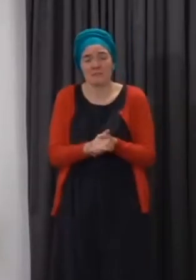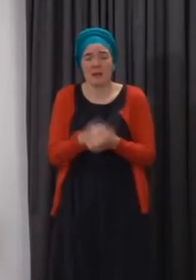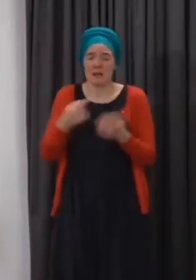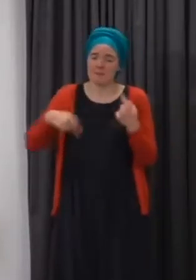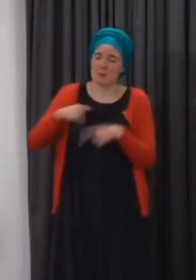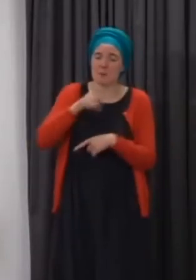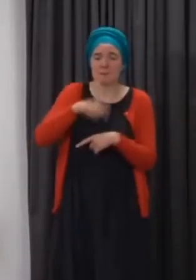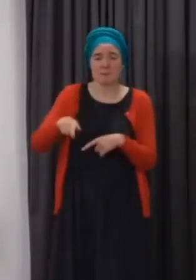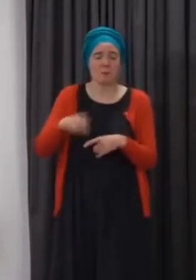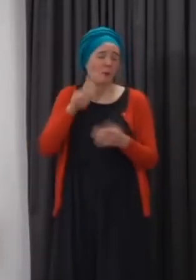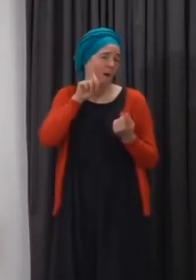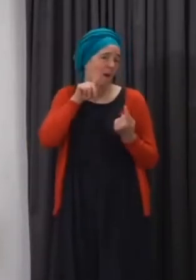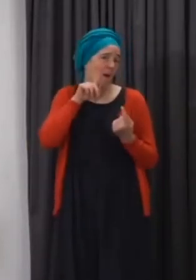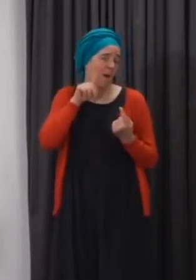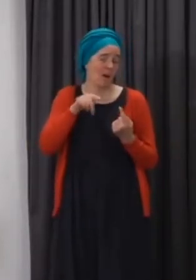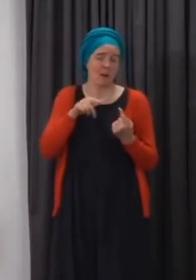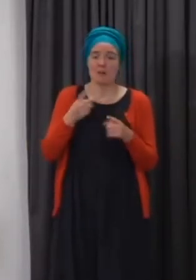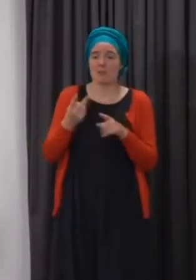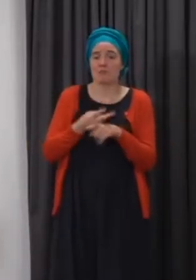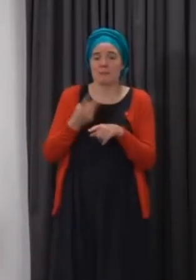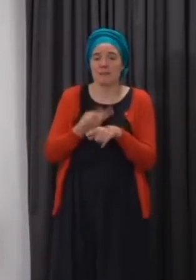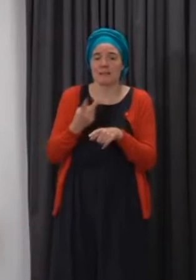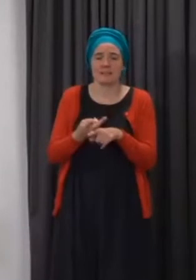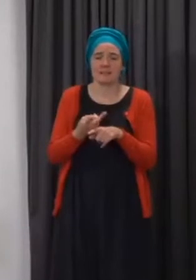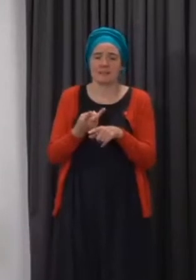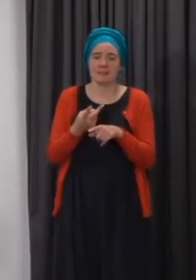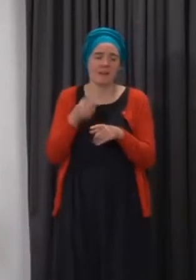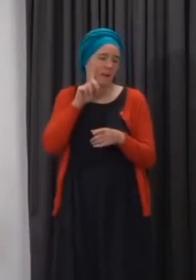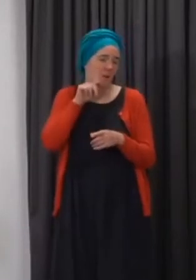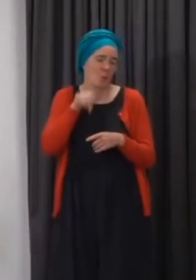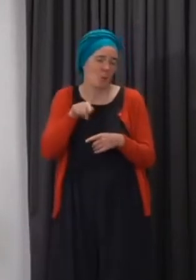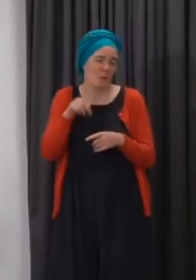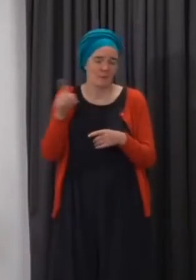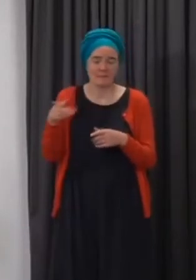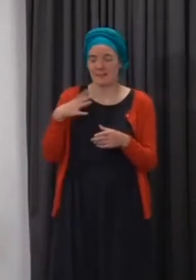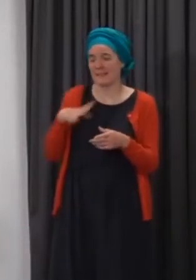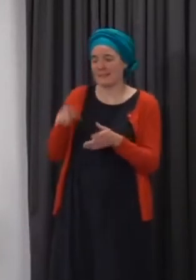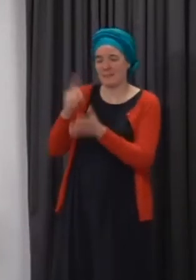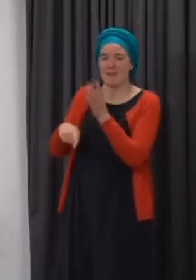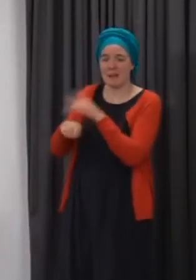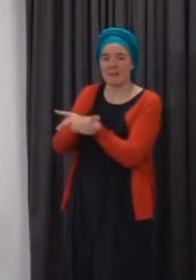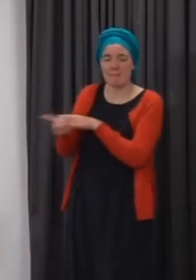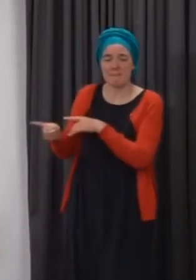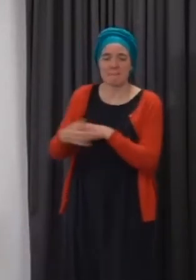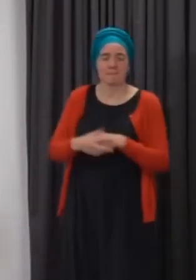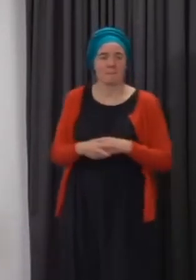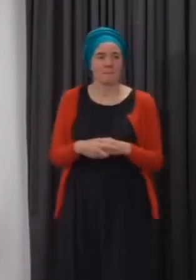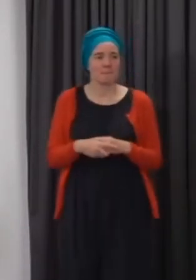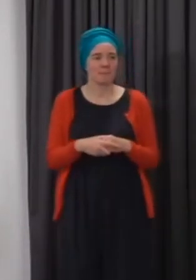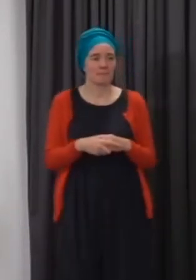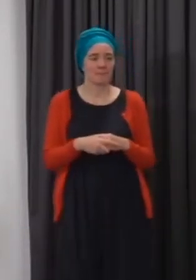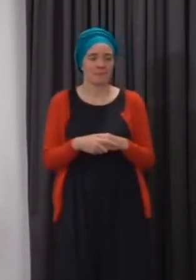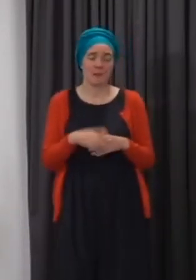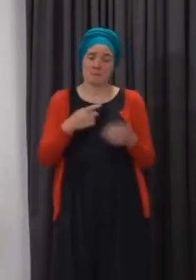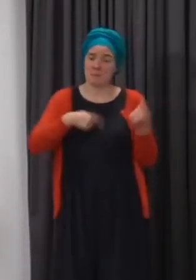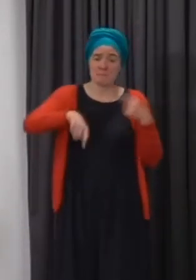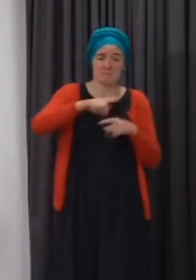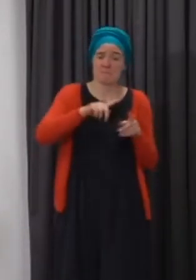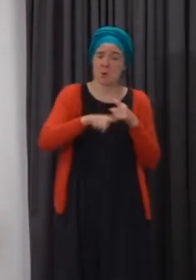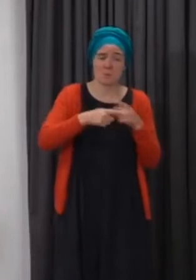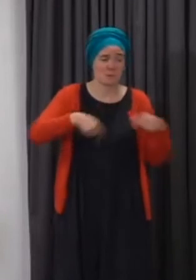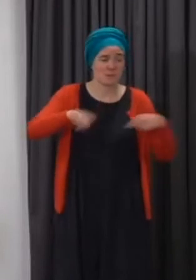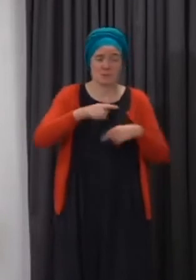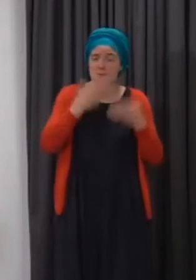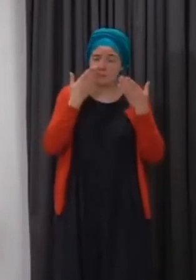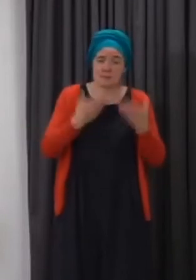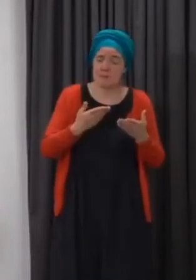So at this stage, I would simply wish to thank the Welsh population, because generally people have been very compliant with all of the lockdown measures, but we also want to